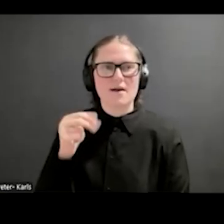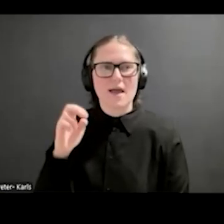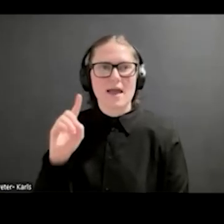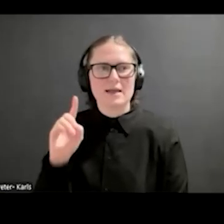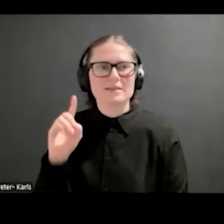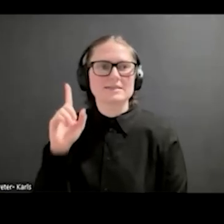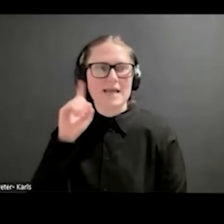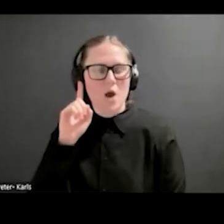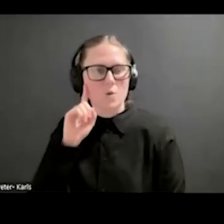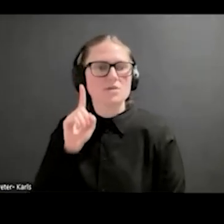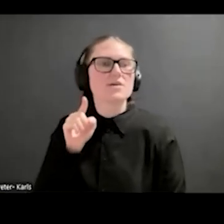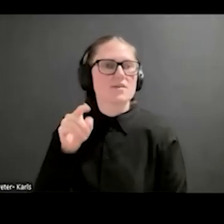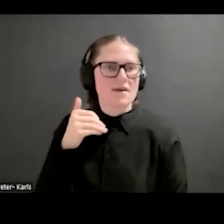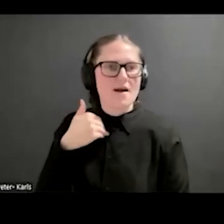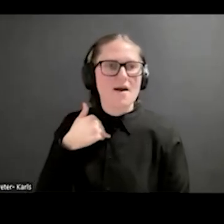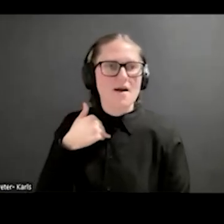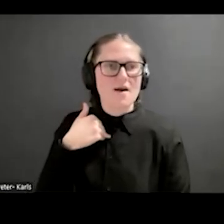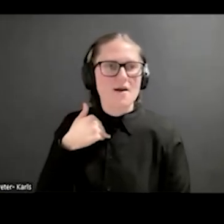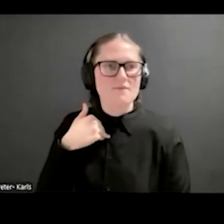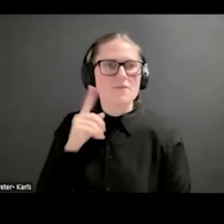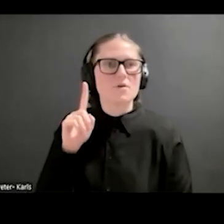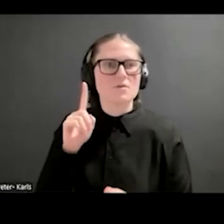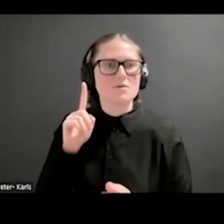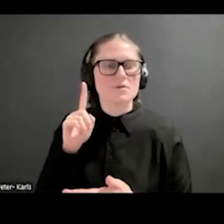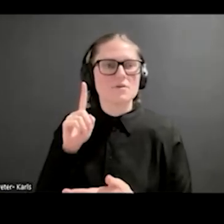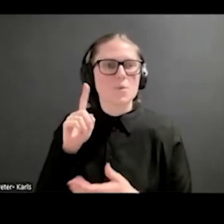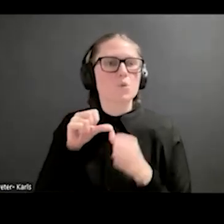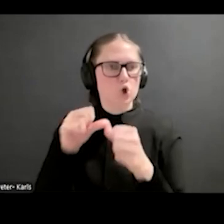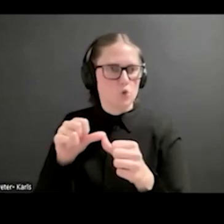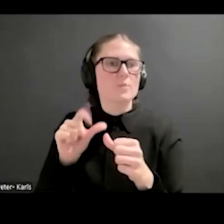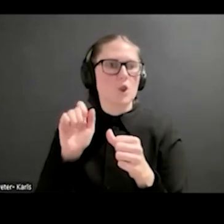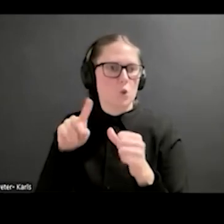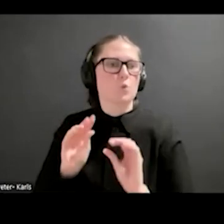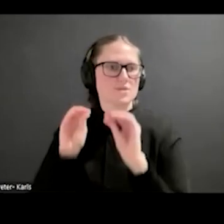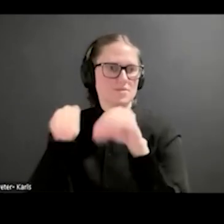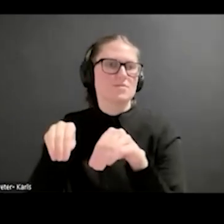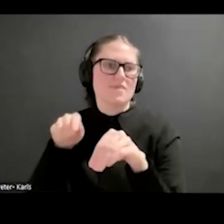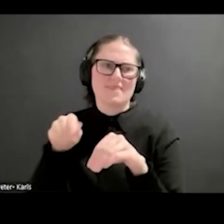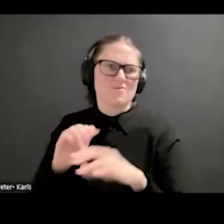that installs permanent loops. They've been around for a long time.